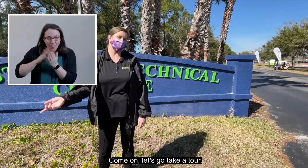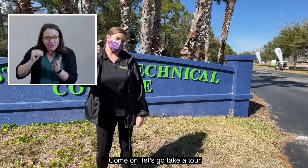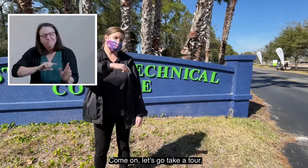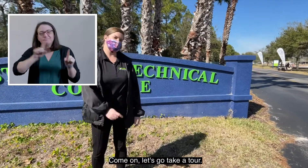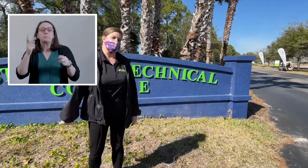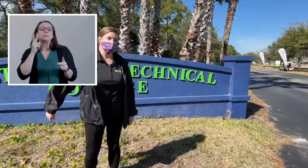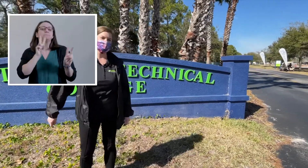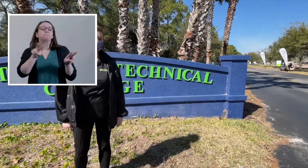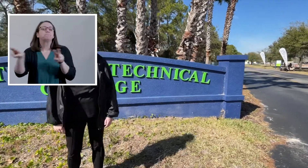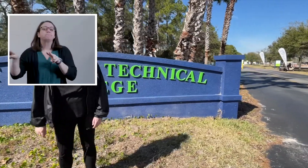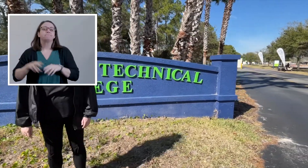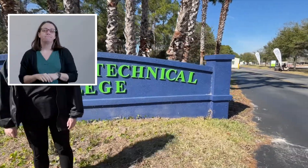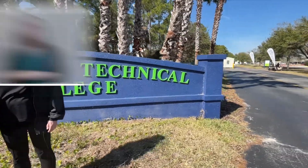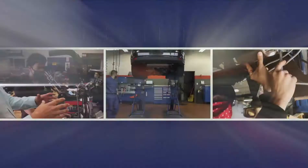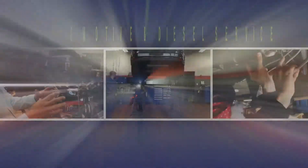on, let's go take a tour.